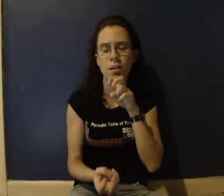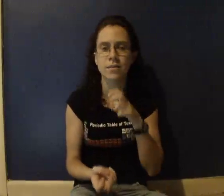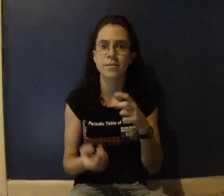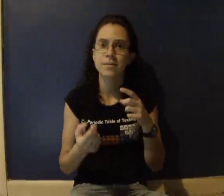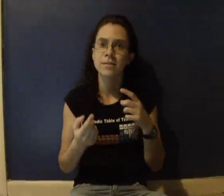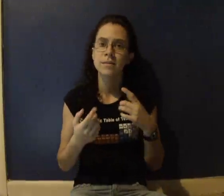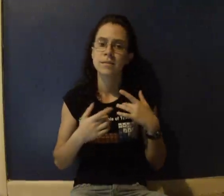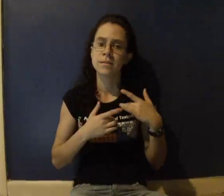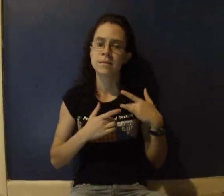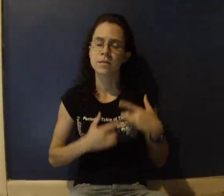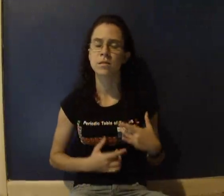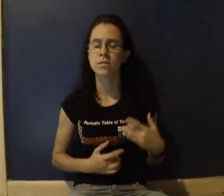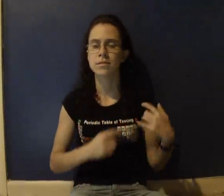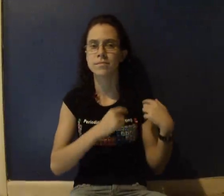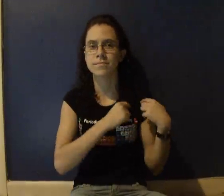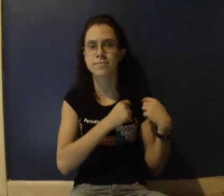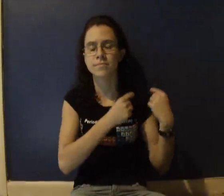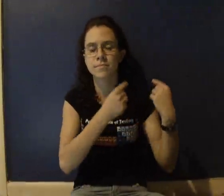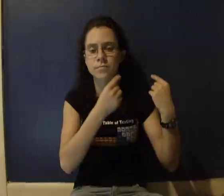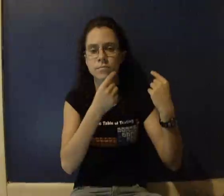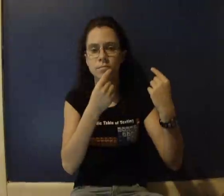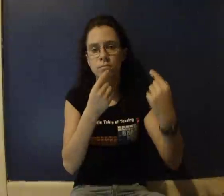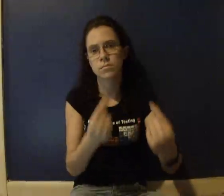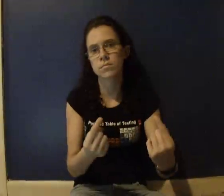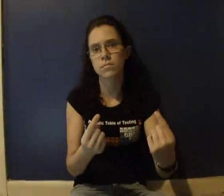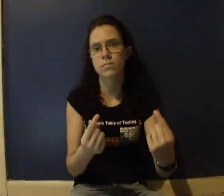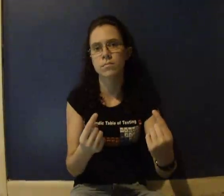way And now I'm left with nothing